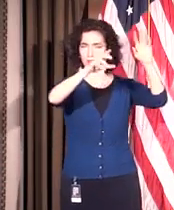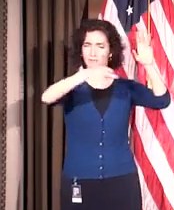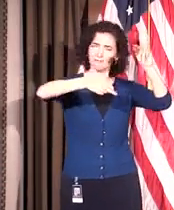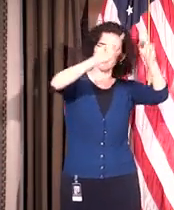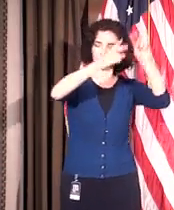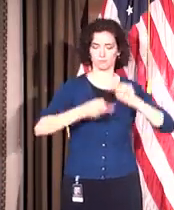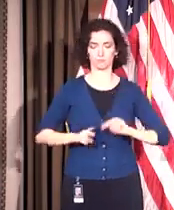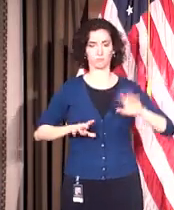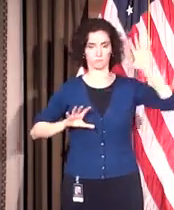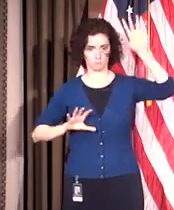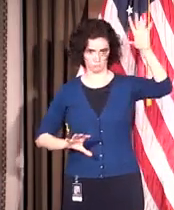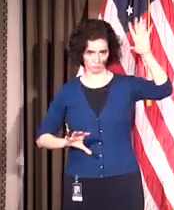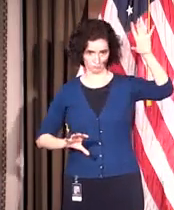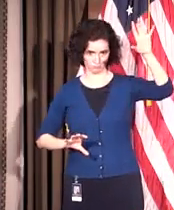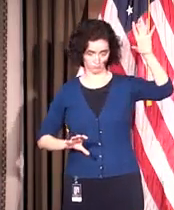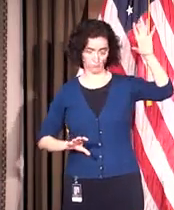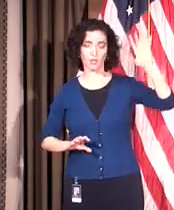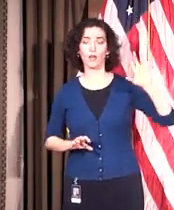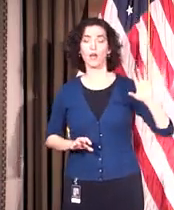more than